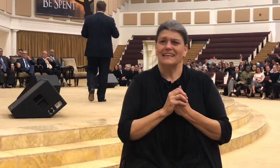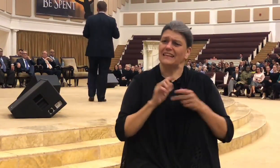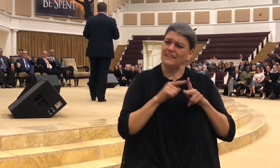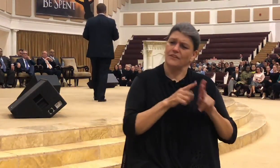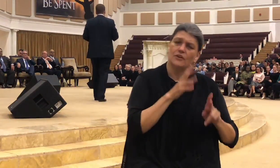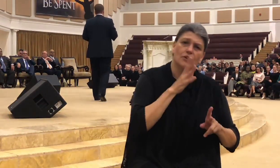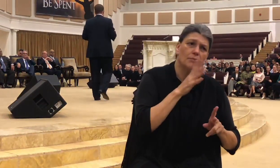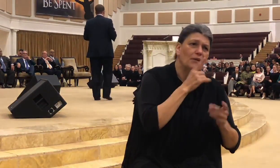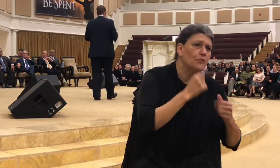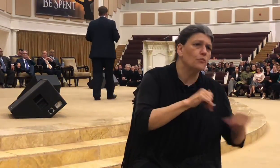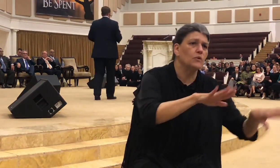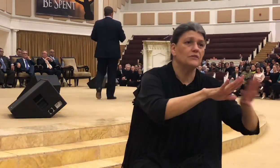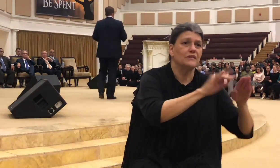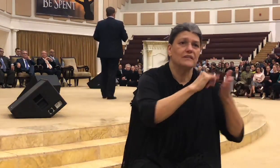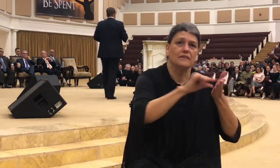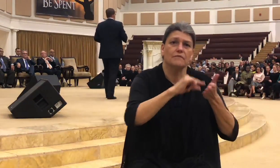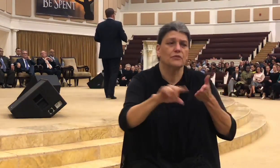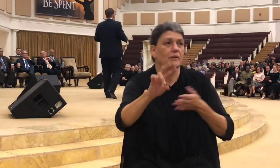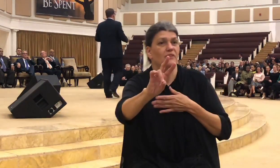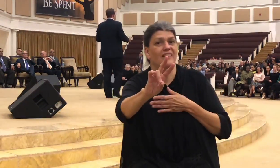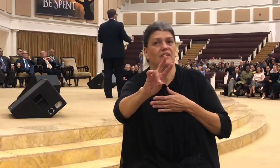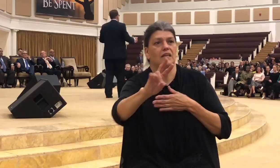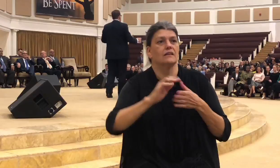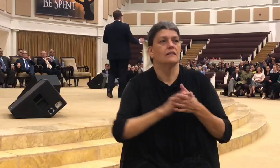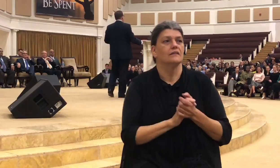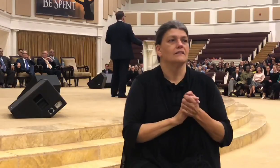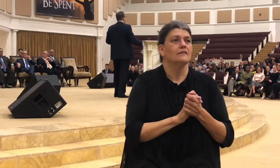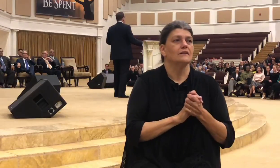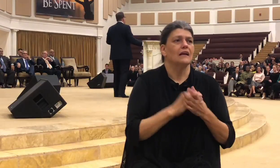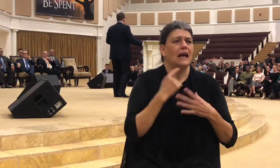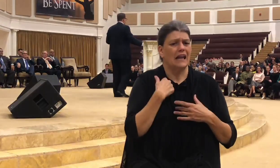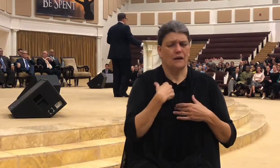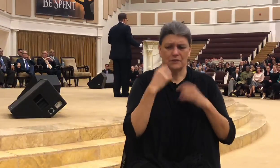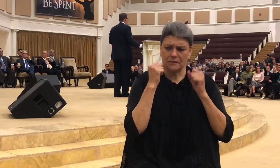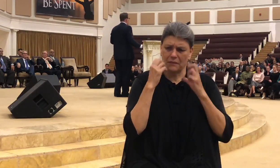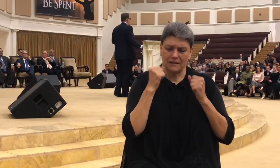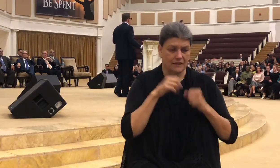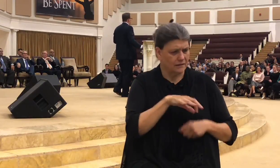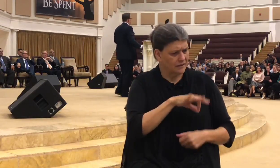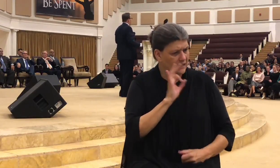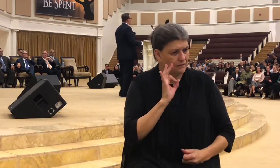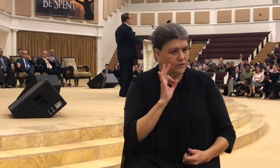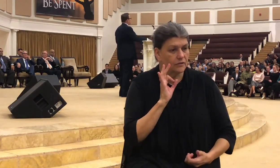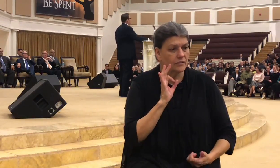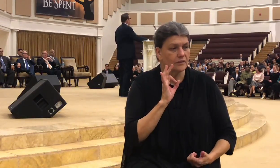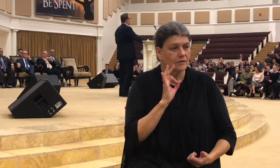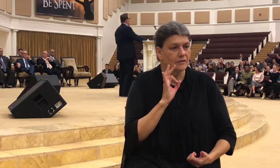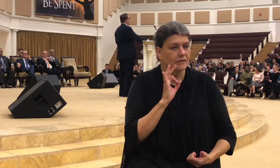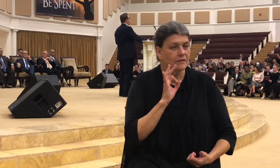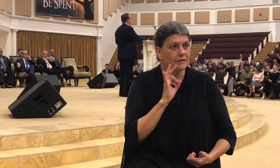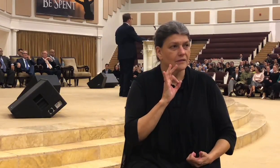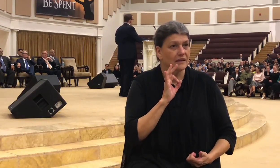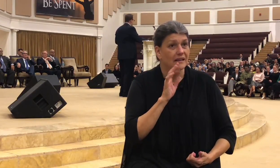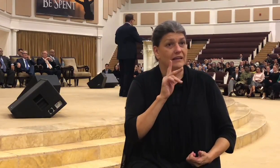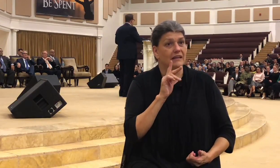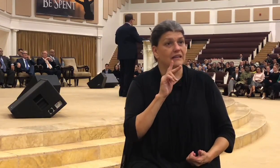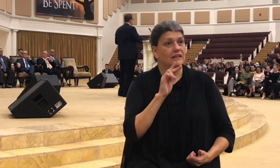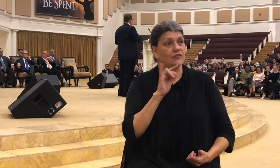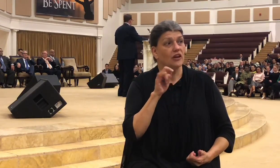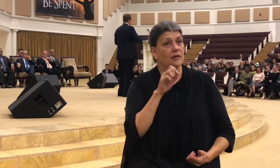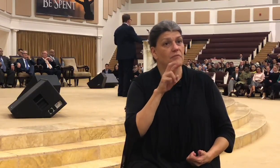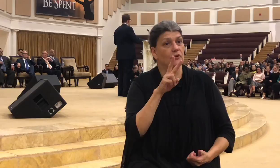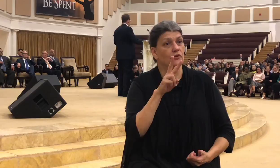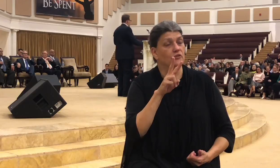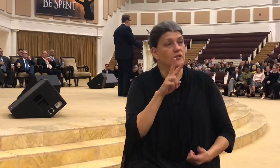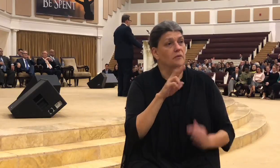the wilderness in verse number 7. And I was amazed to discover that your King James Bible,